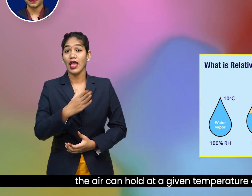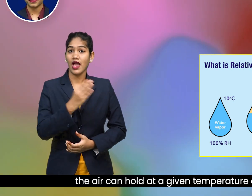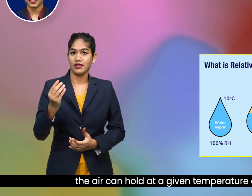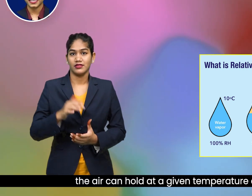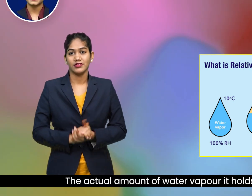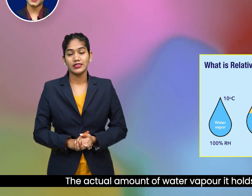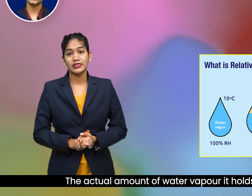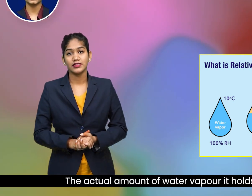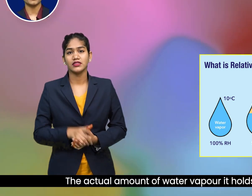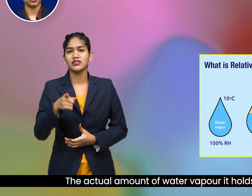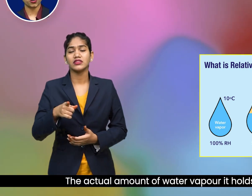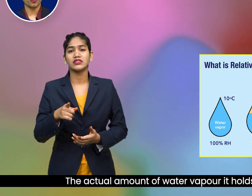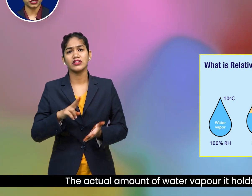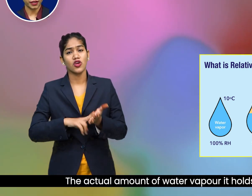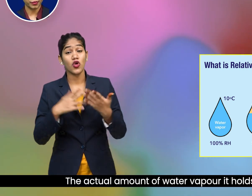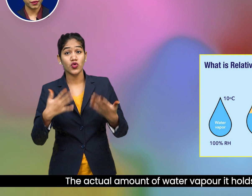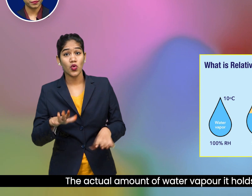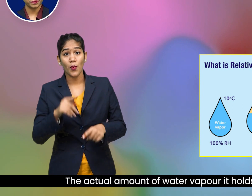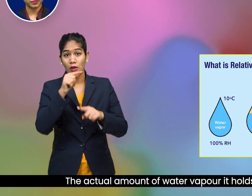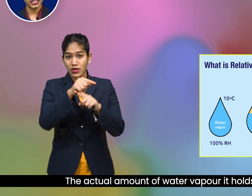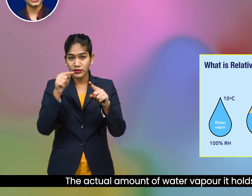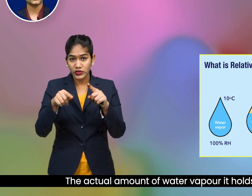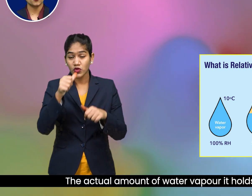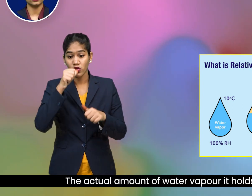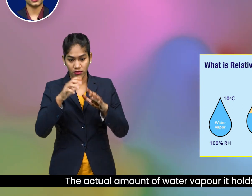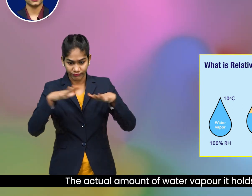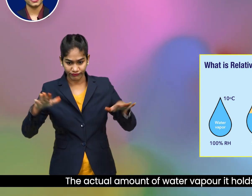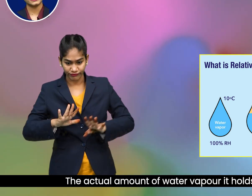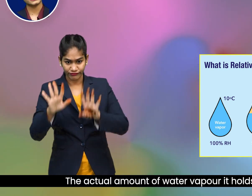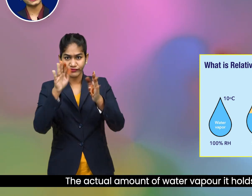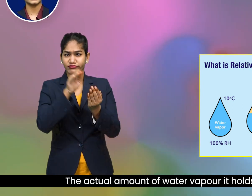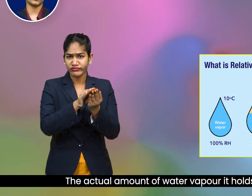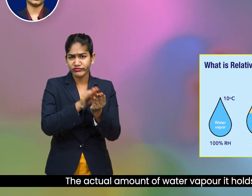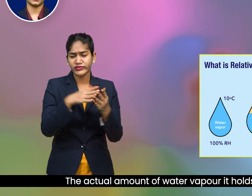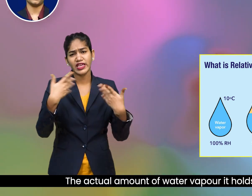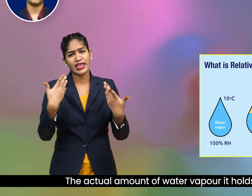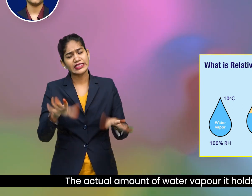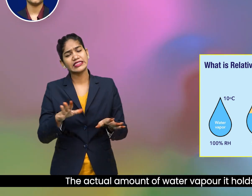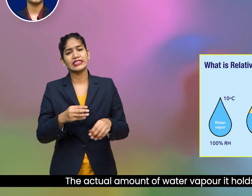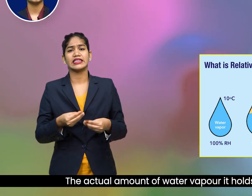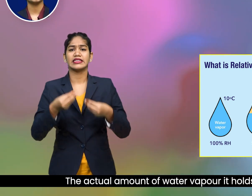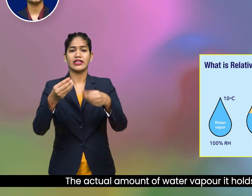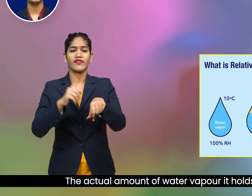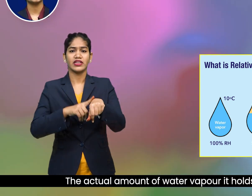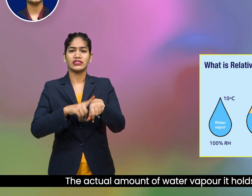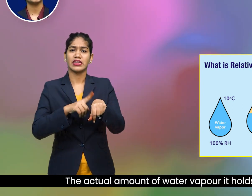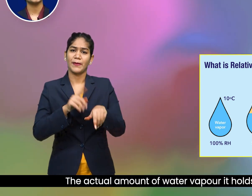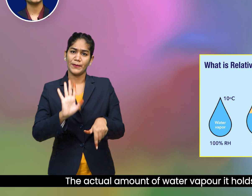and the actual amount of water vapor it holds at any given time.